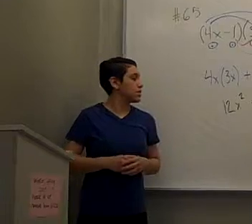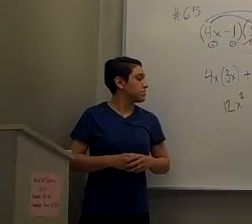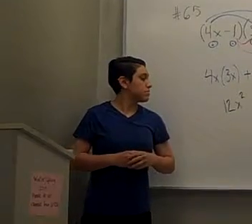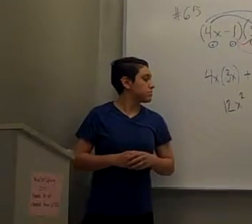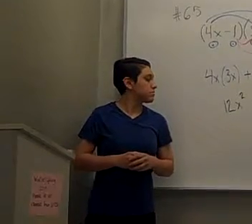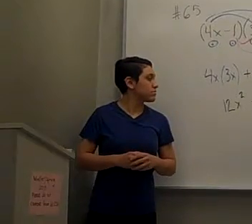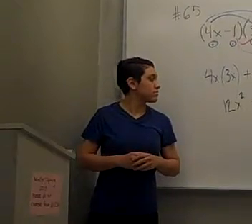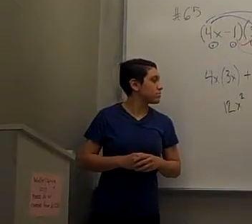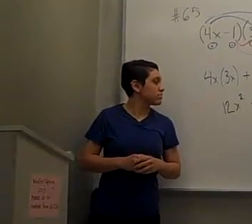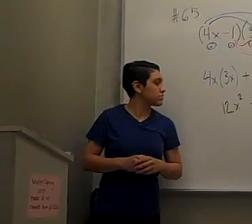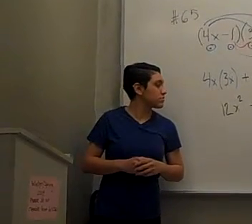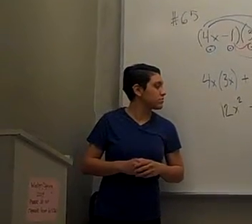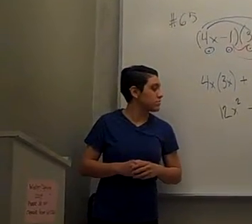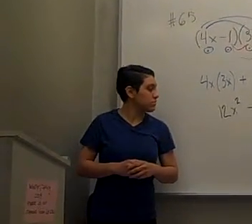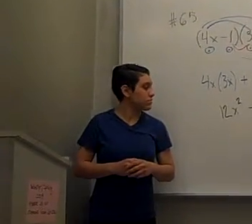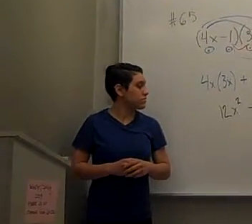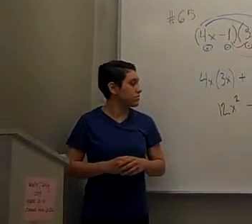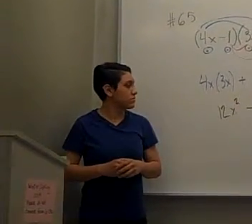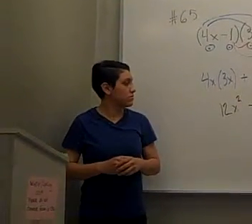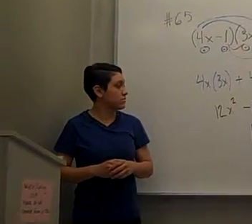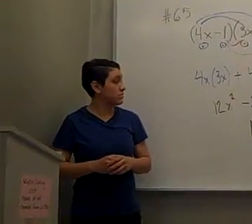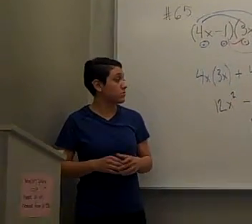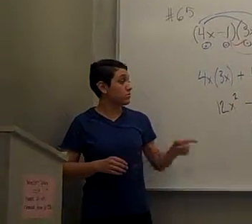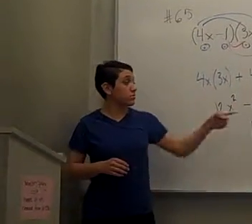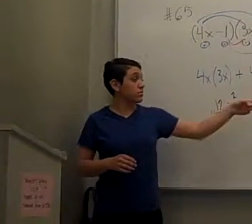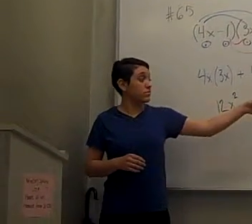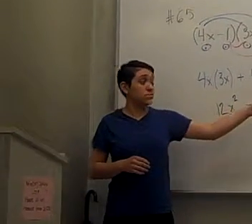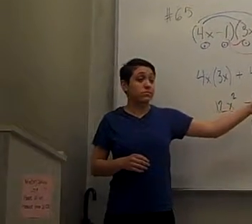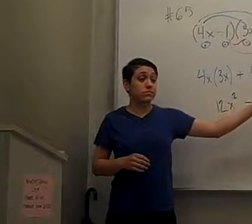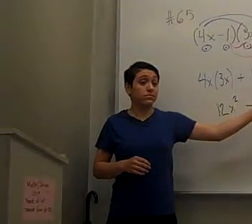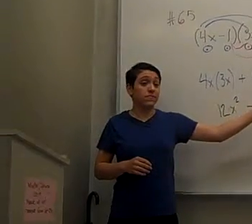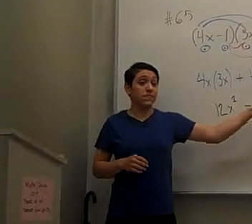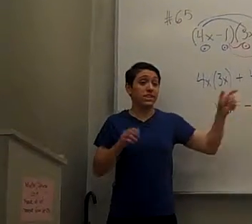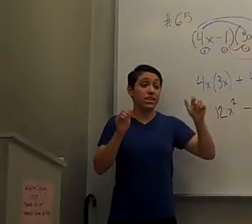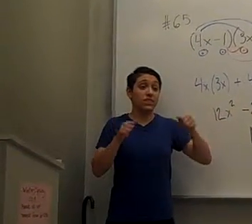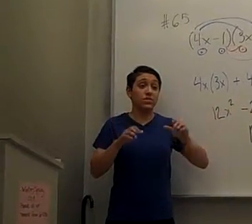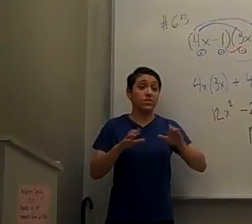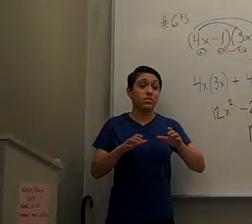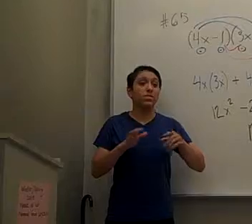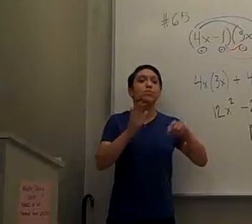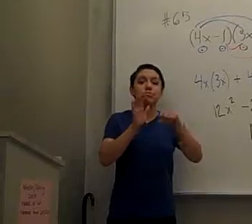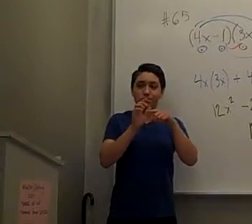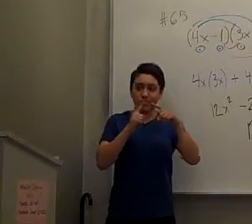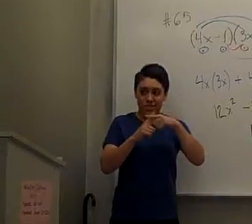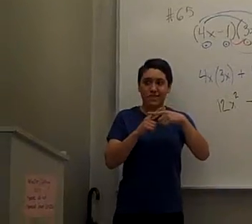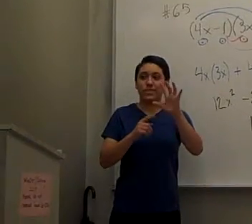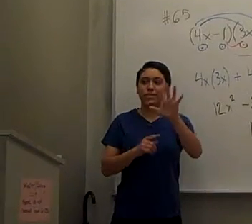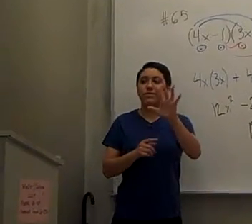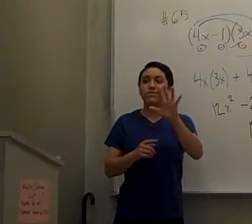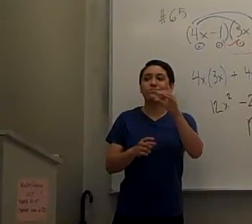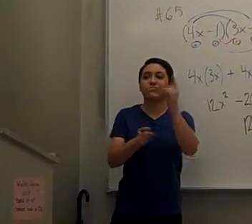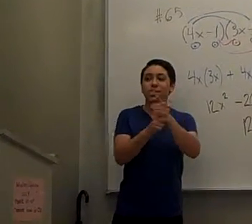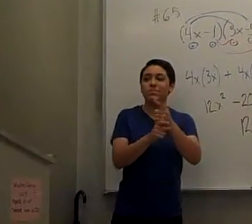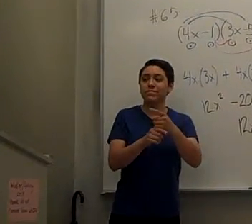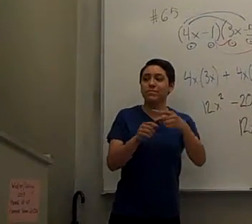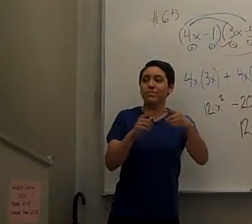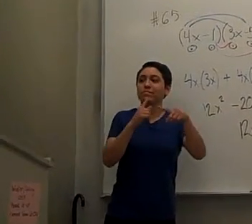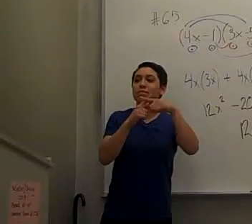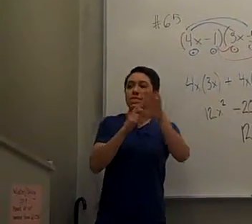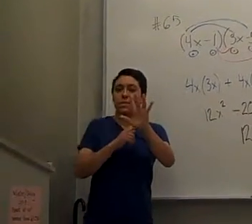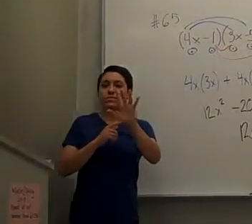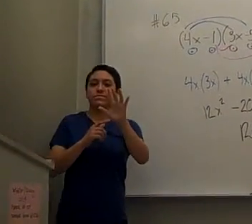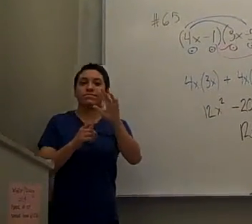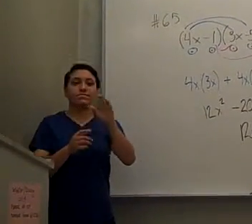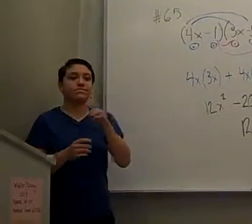Yeah, so minus 23x, and then finally, Plus 5. plus 5.